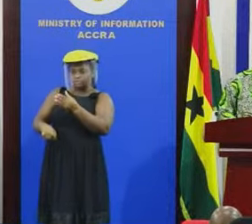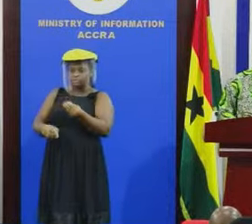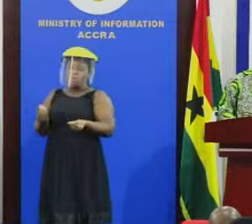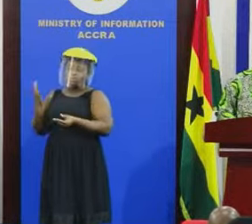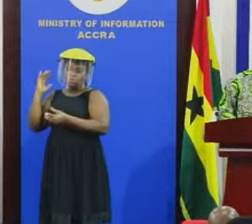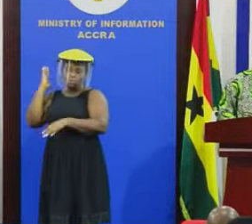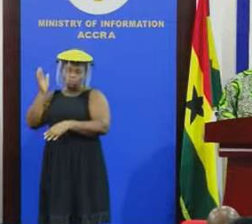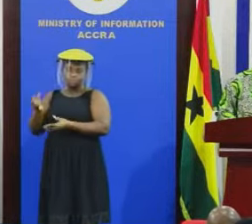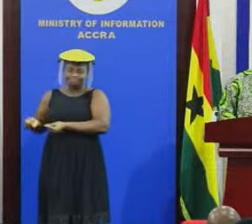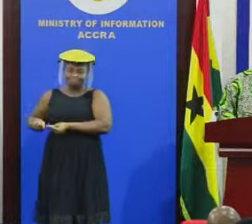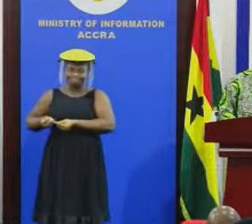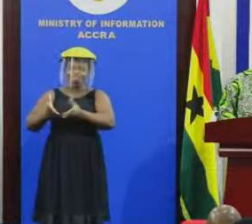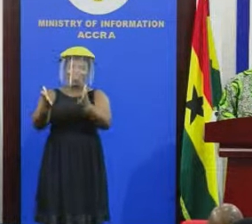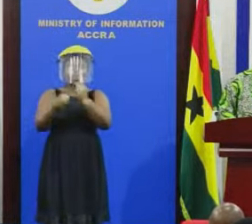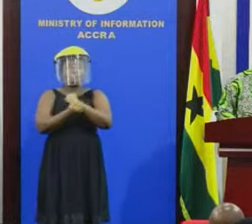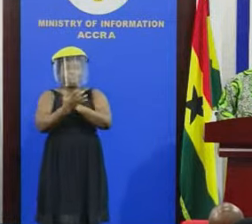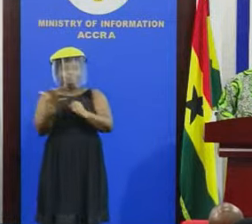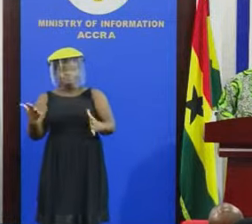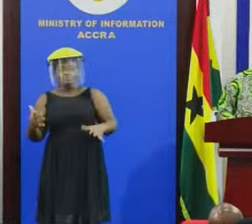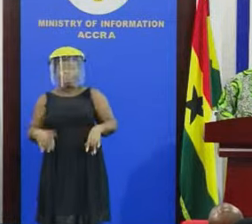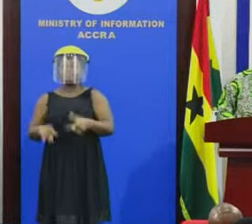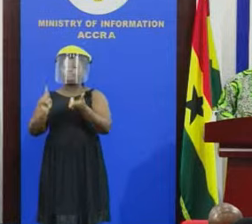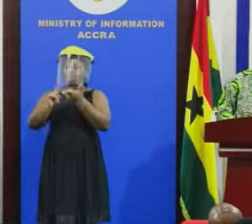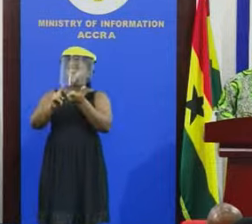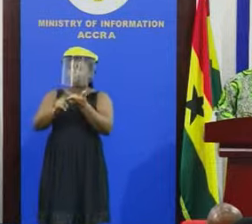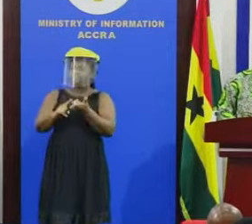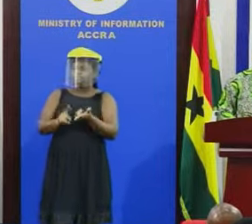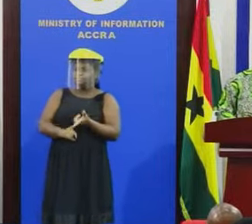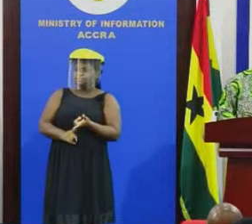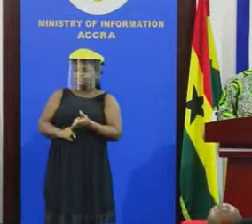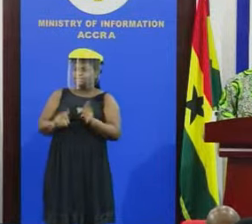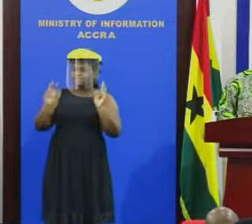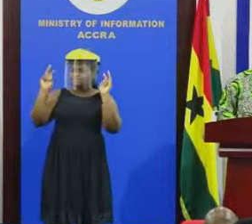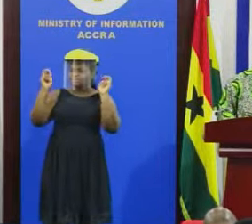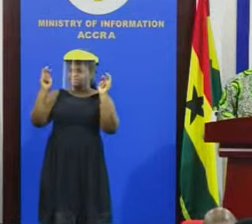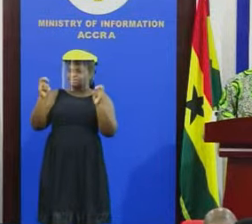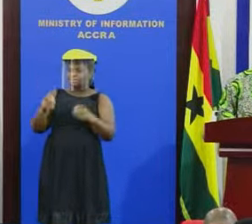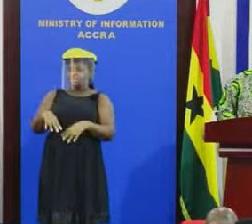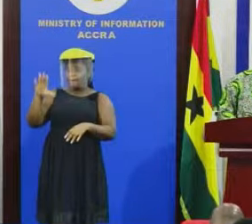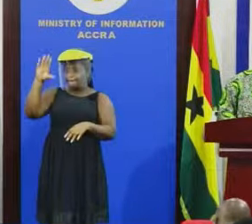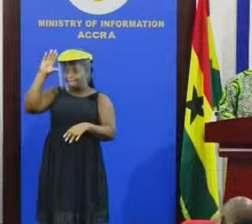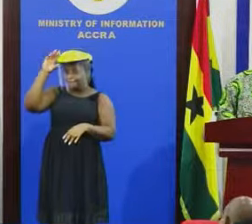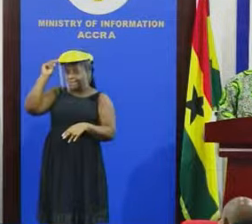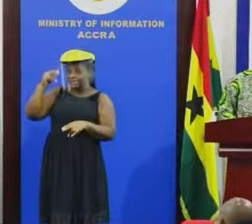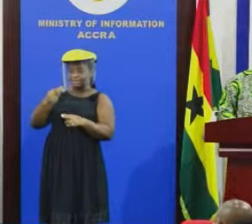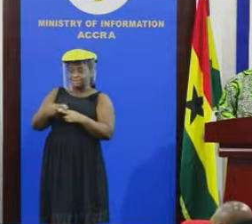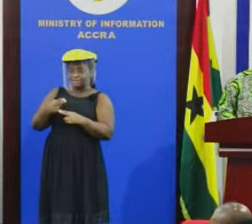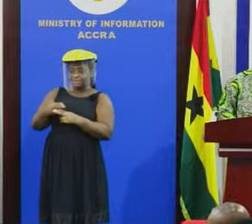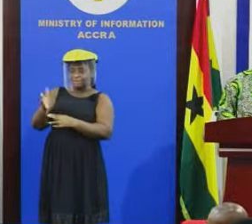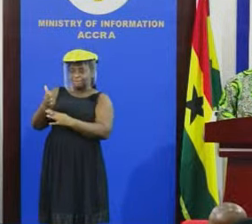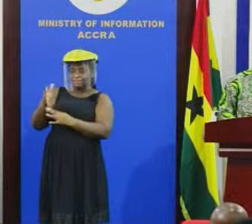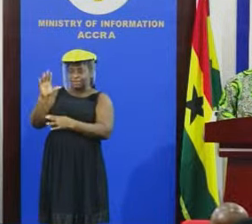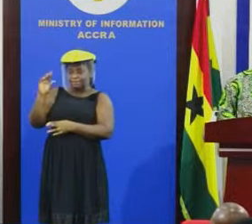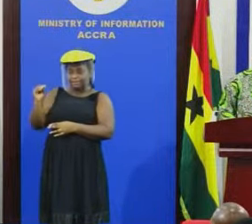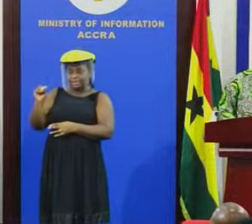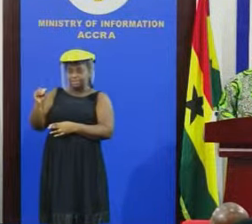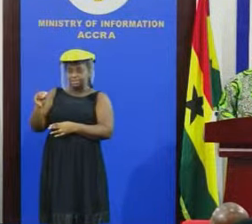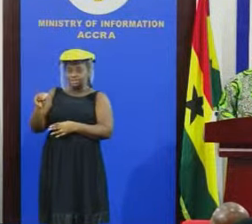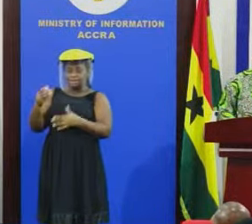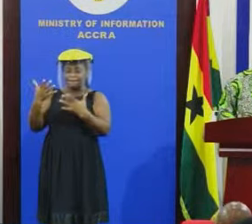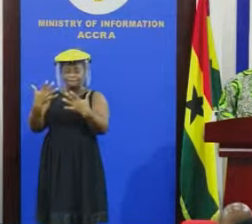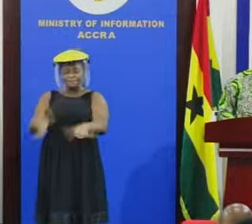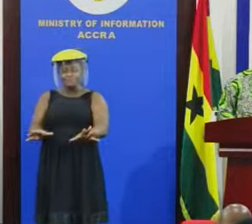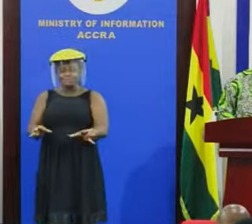projects will be made available. Then on the issue of one Emmanuel Essel, who got missing or purportedly